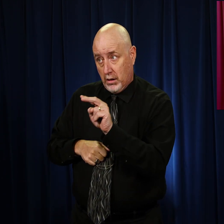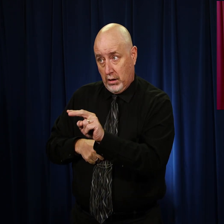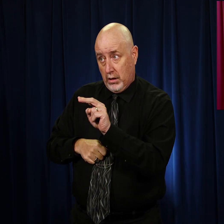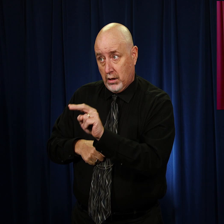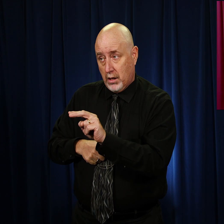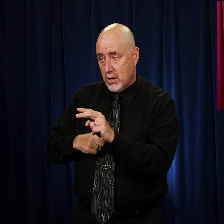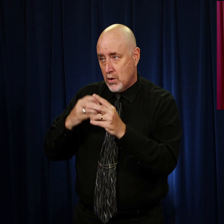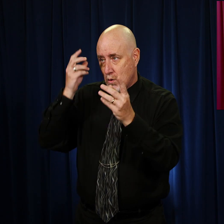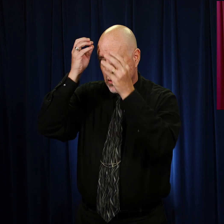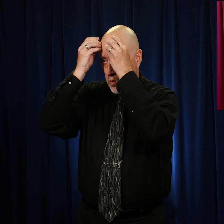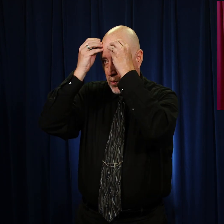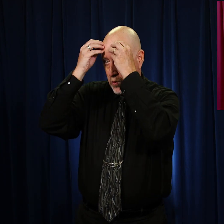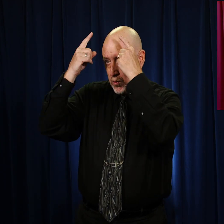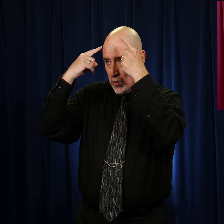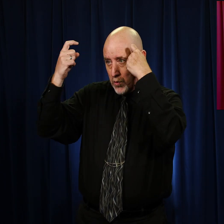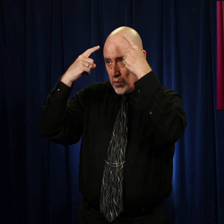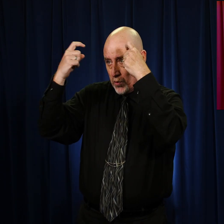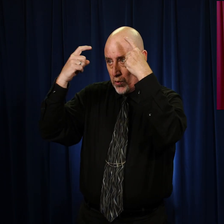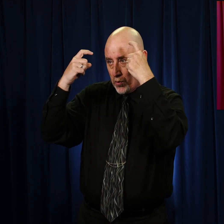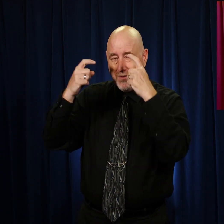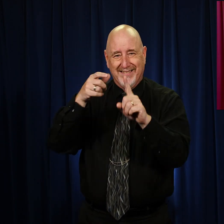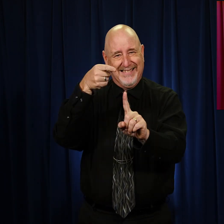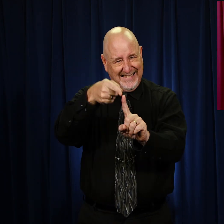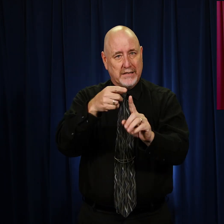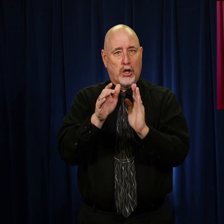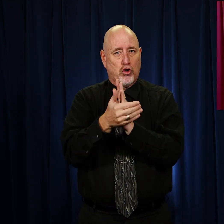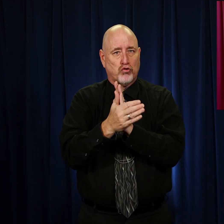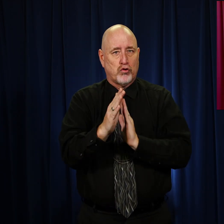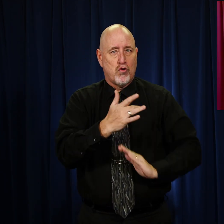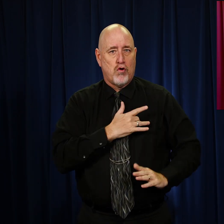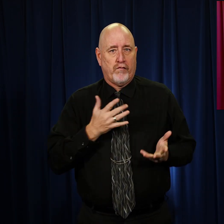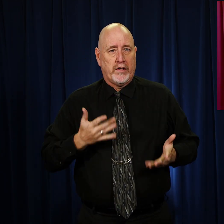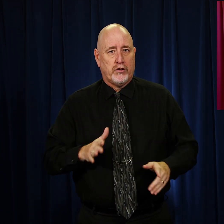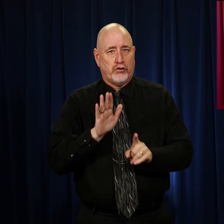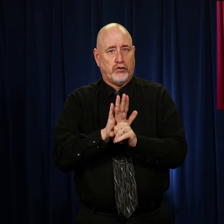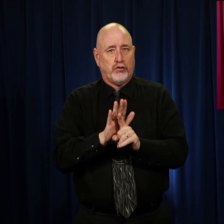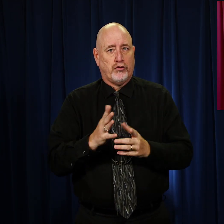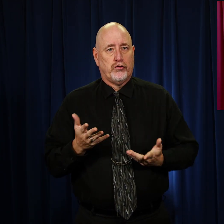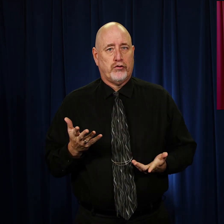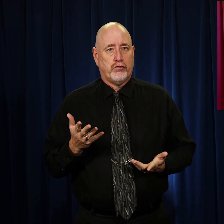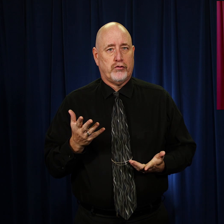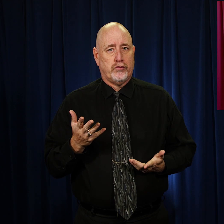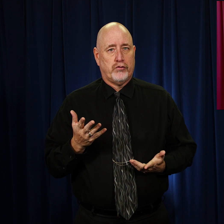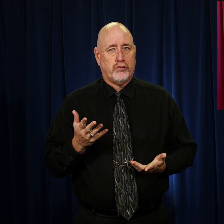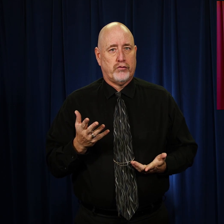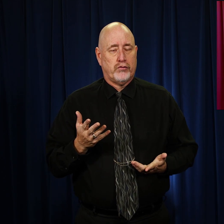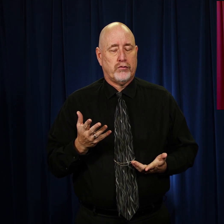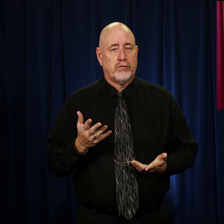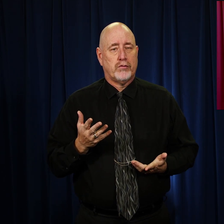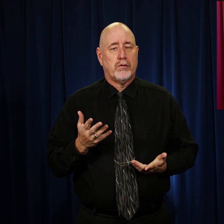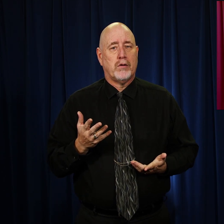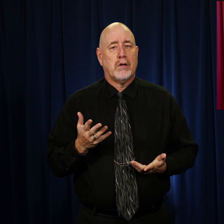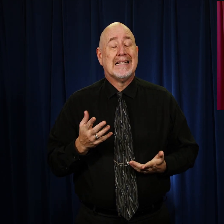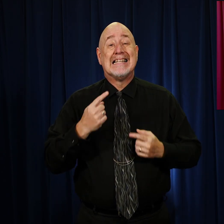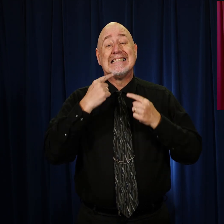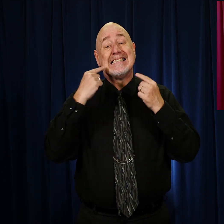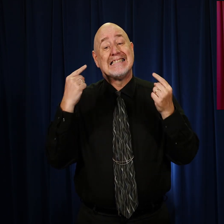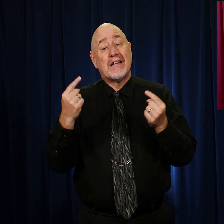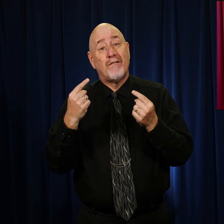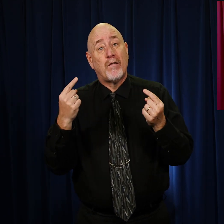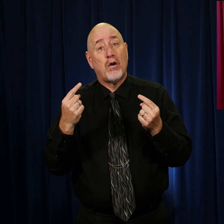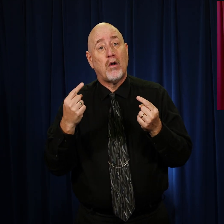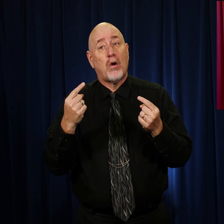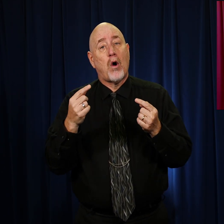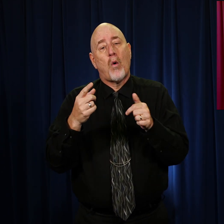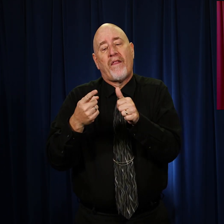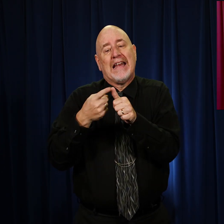then fantasizes, then he's guilty of committing adultery in his heart. Nothing is sinful in